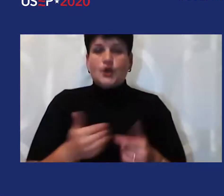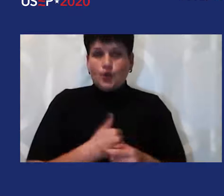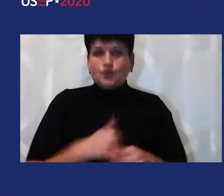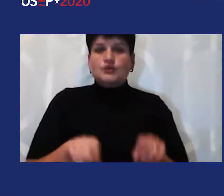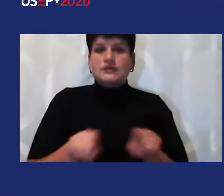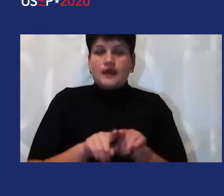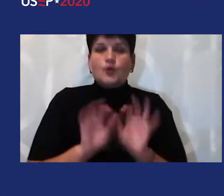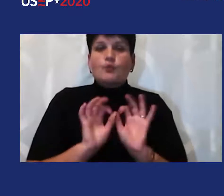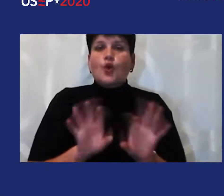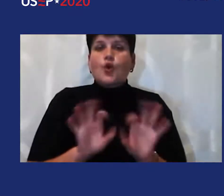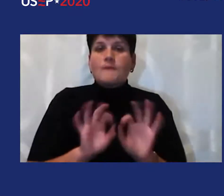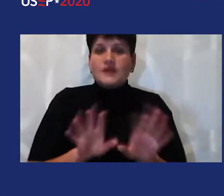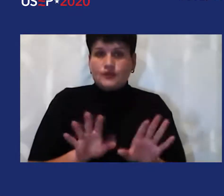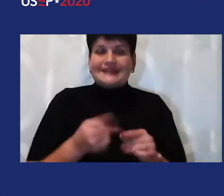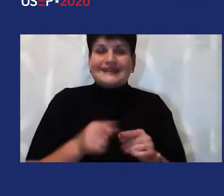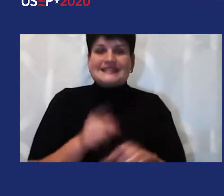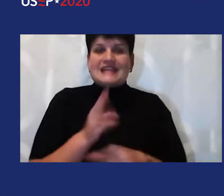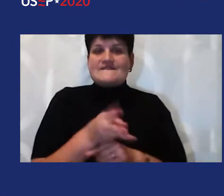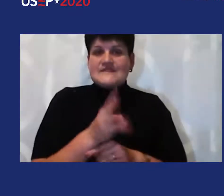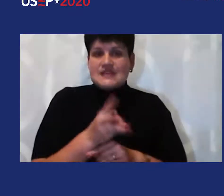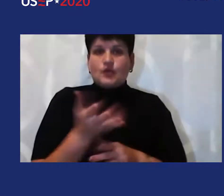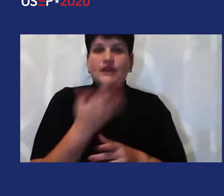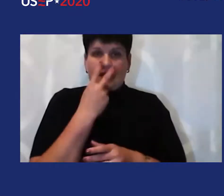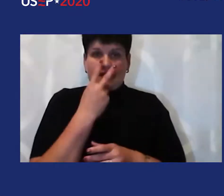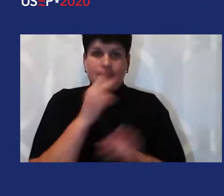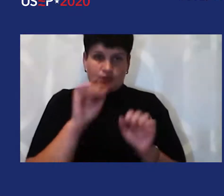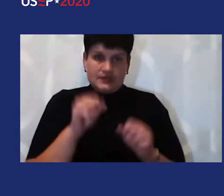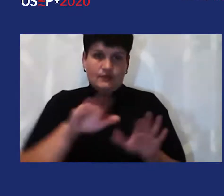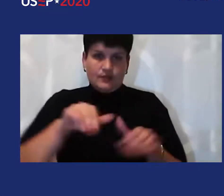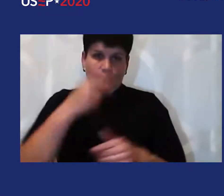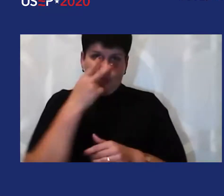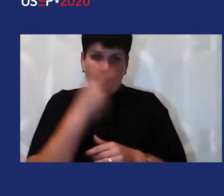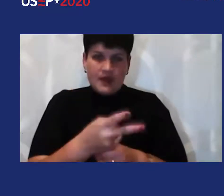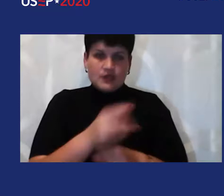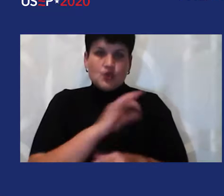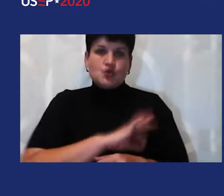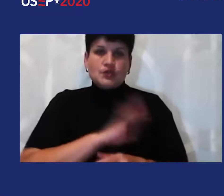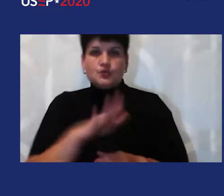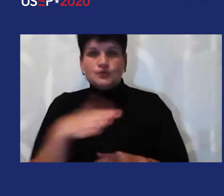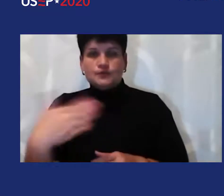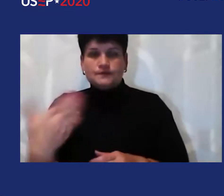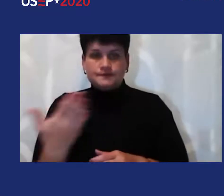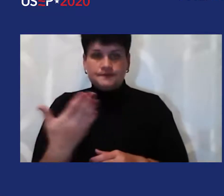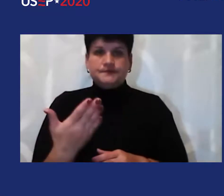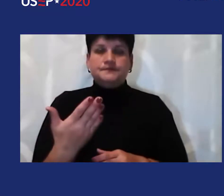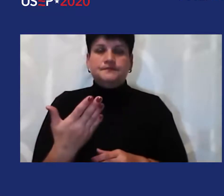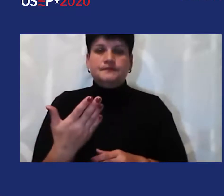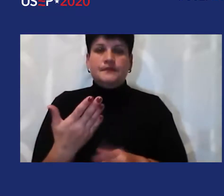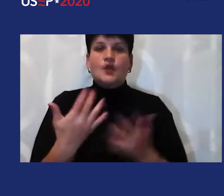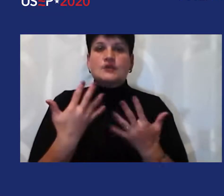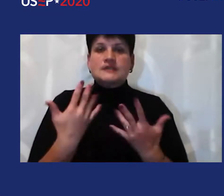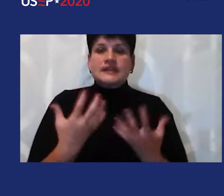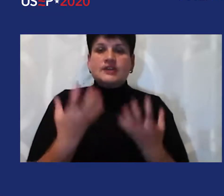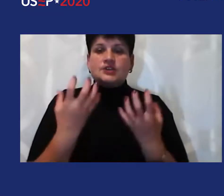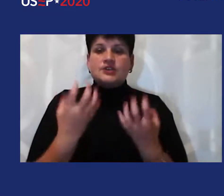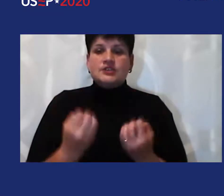of voting available to them, and that video was about it. And I would like to